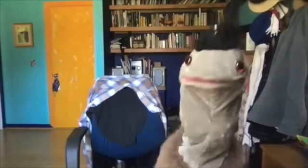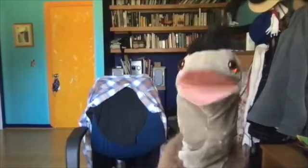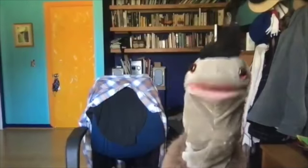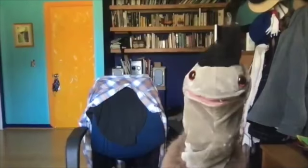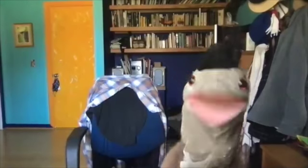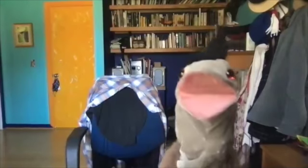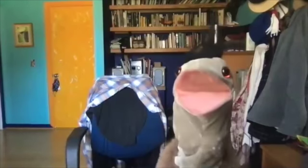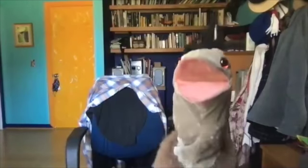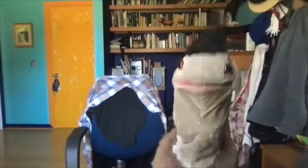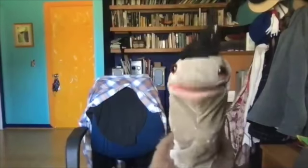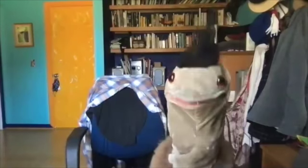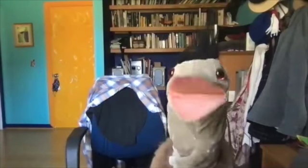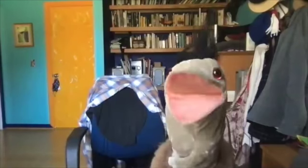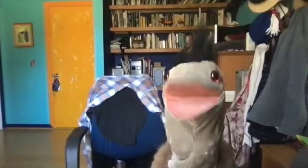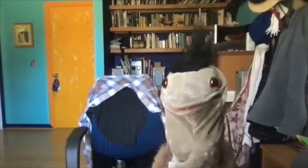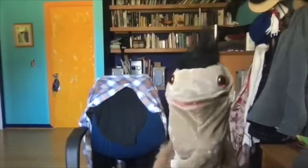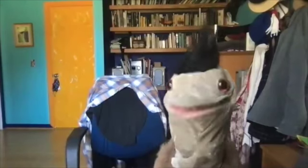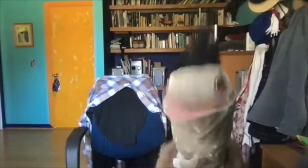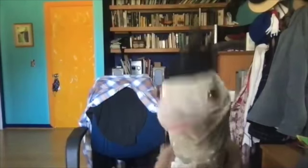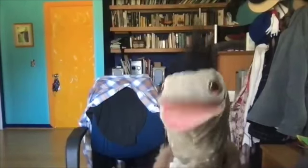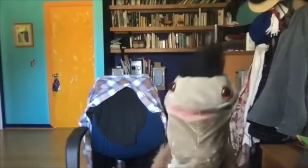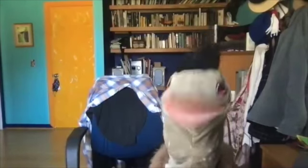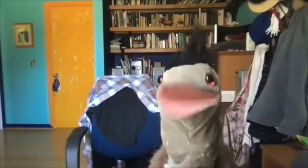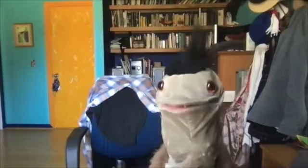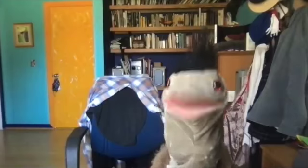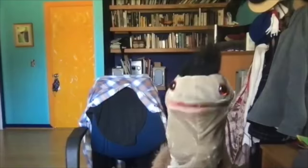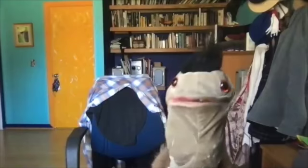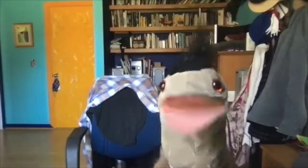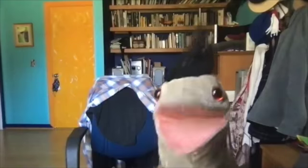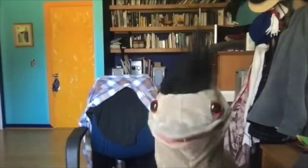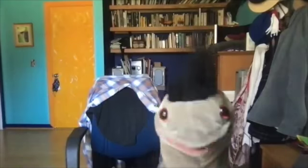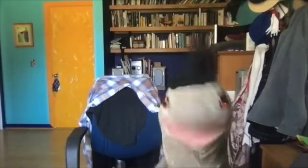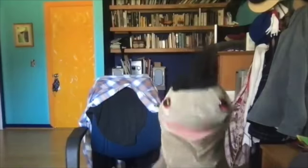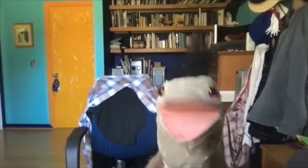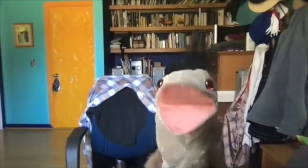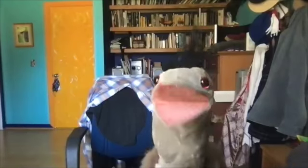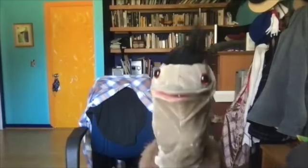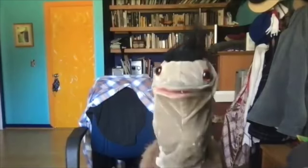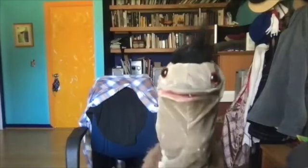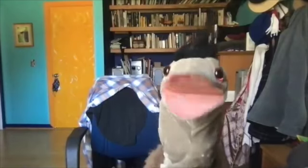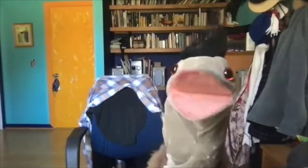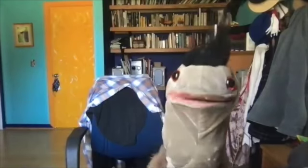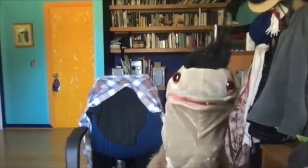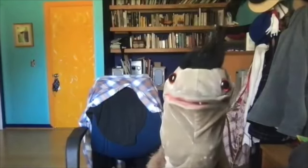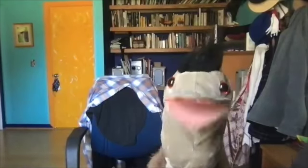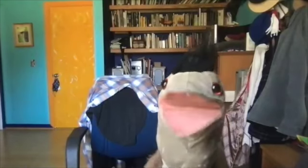have wings and not hands. And American Sign Language is a lot easier with hands. But never